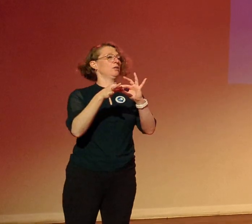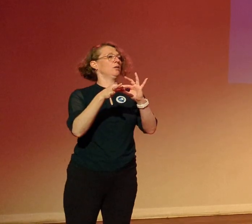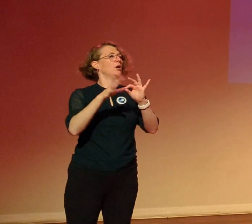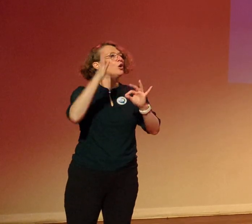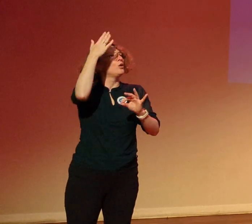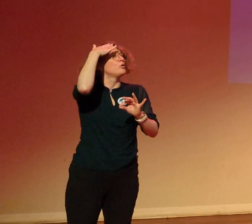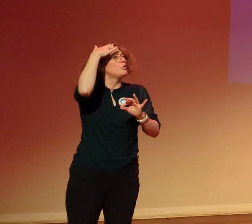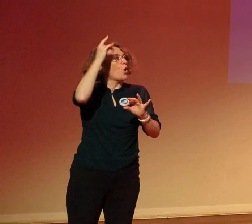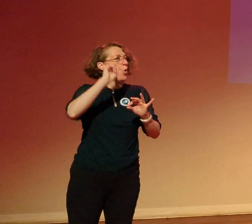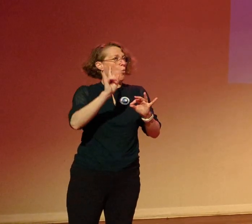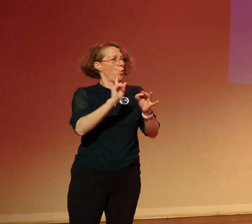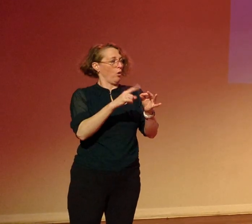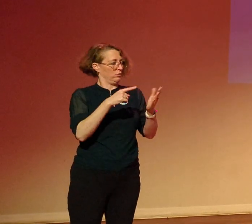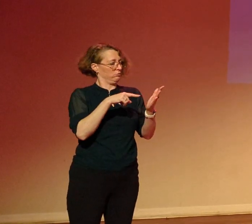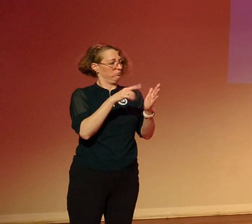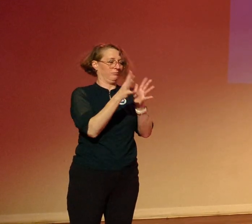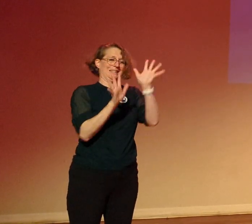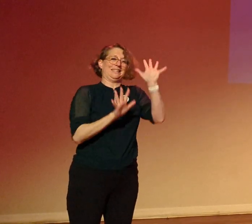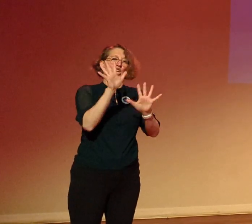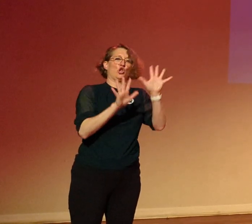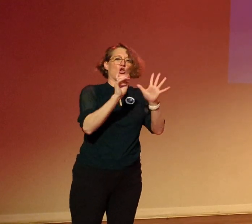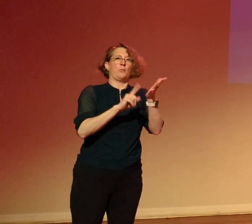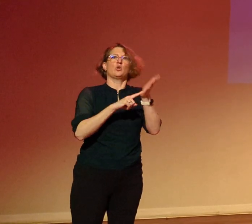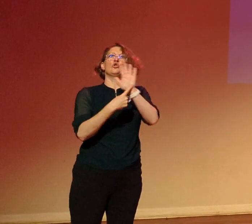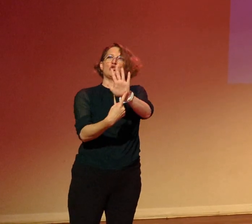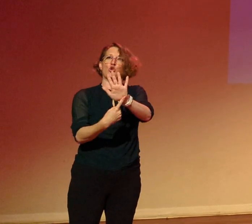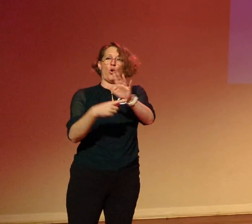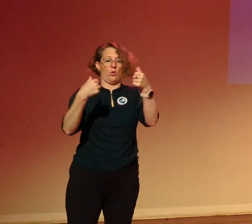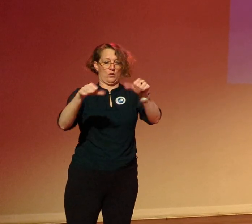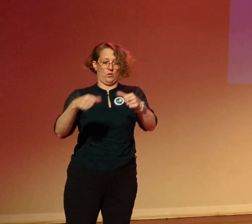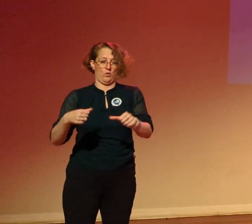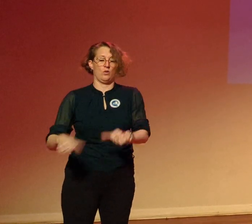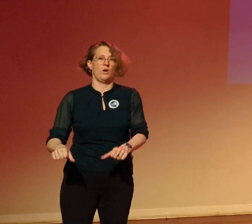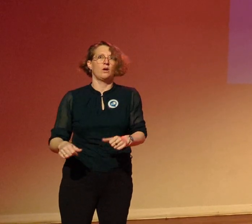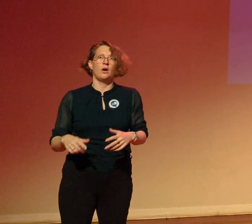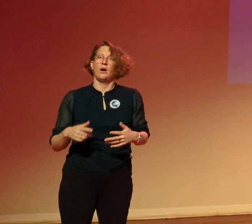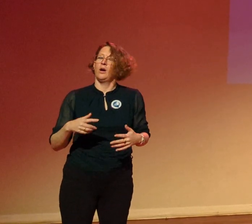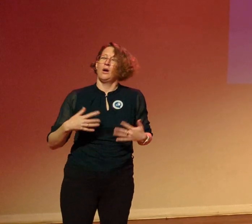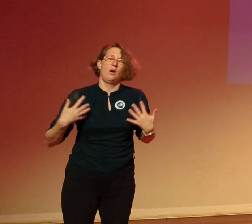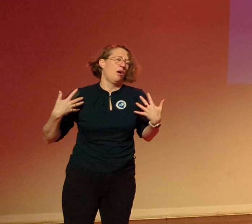is supposed to represent, which is incredible.